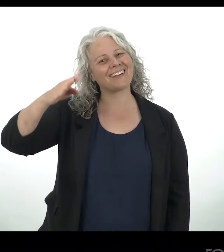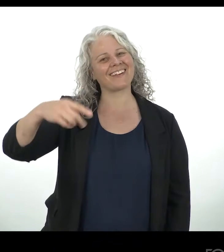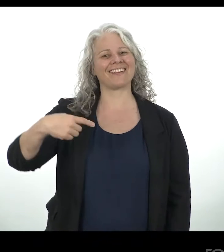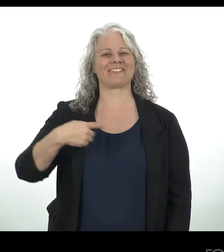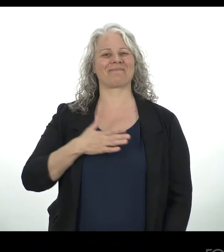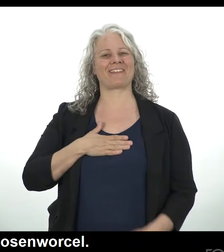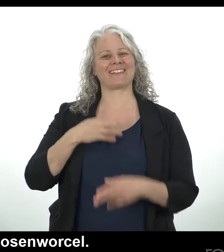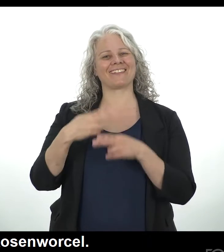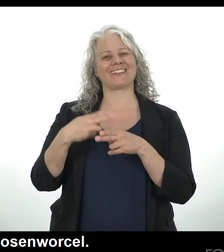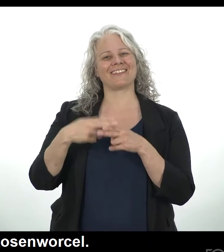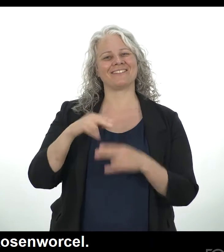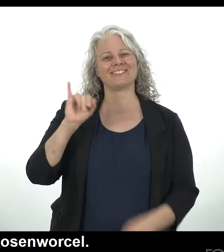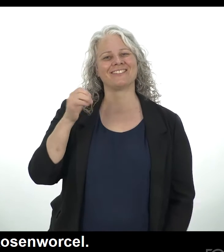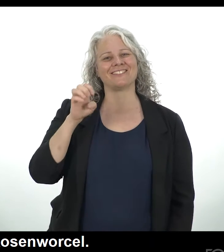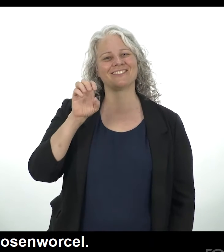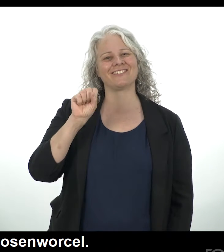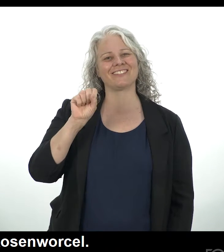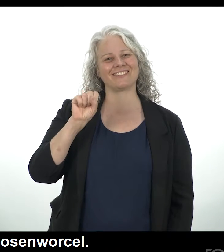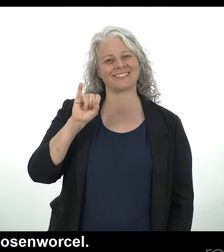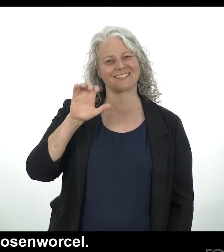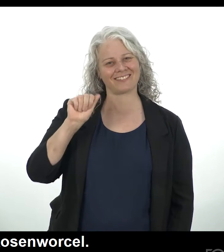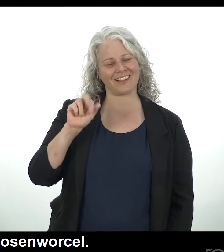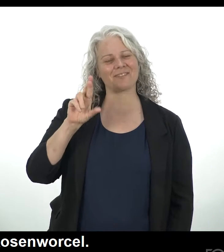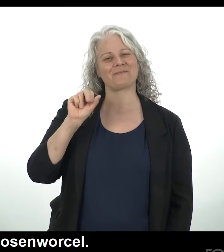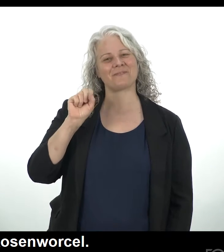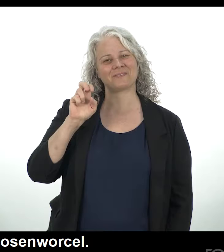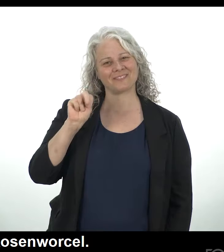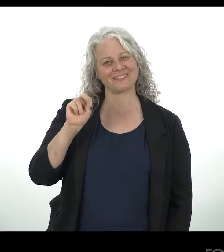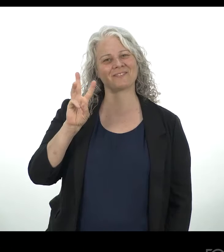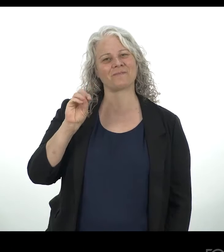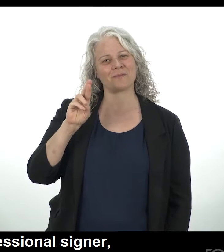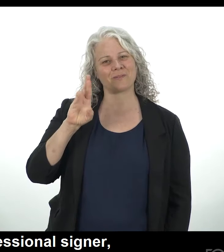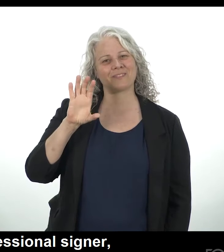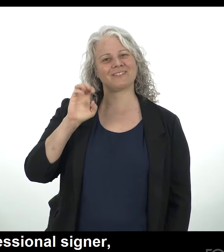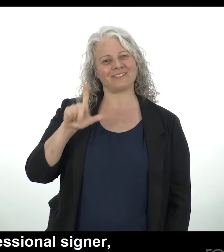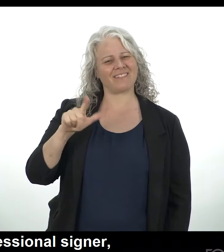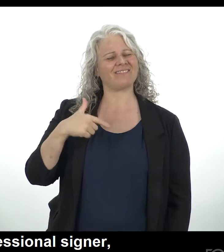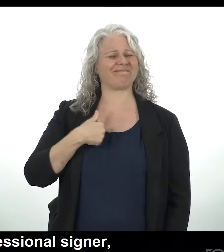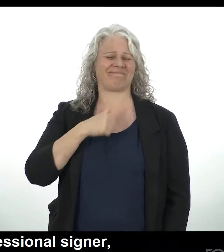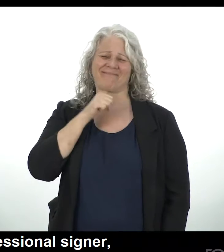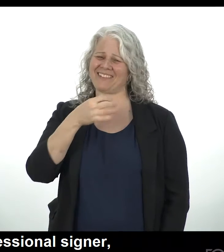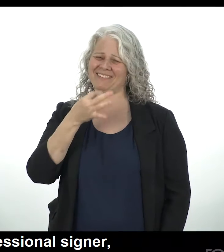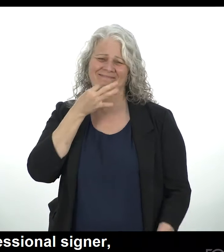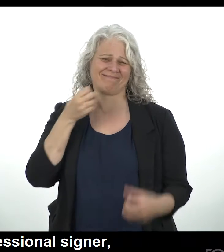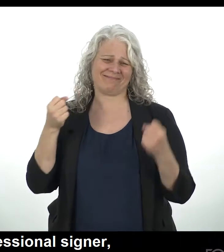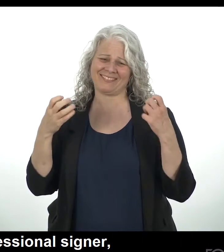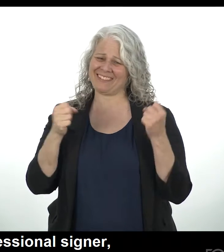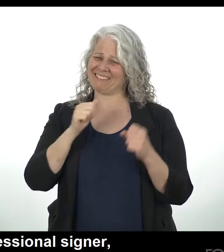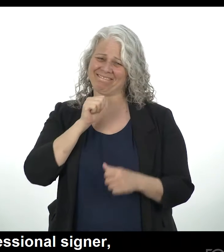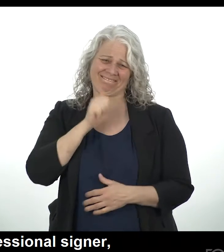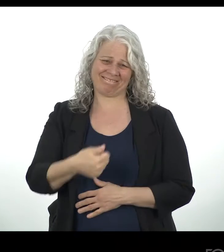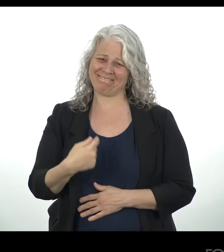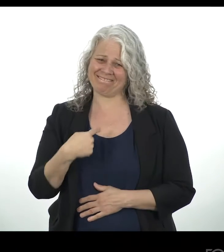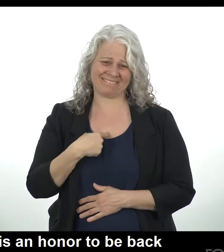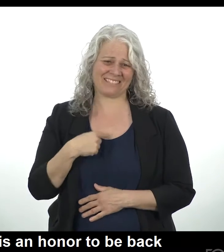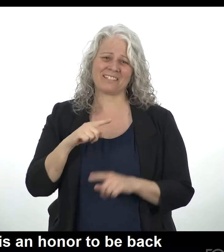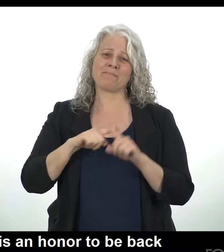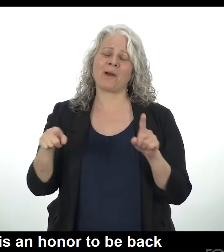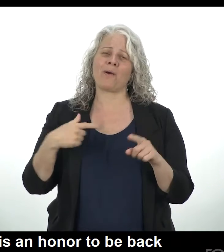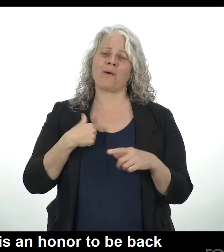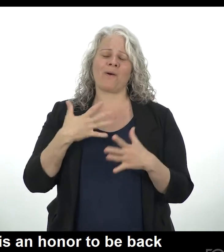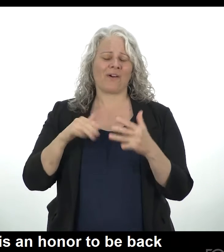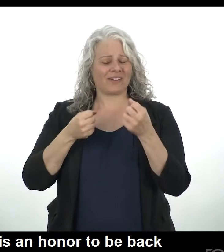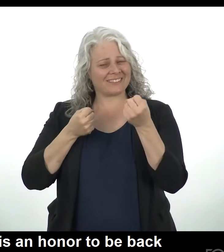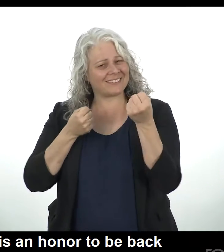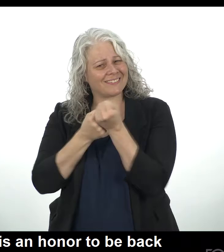Hello, my name is Jessica Rosenworcel, and I am definitely not a professional signer, but I am